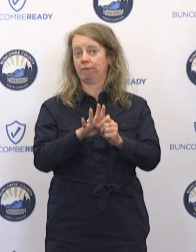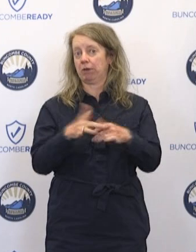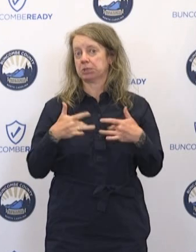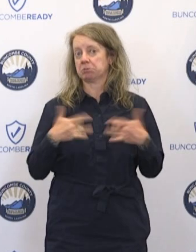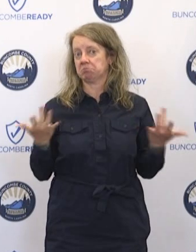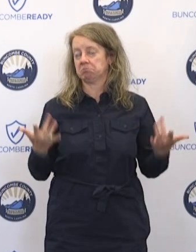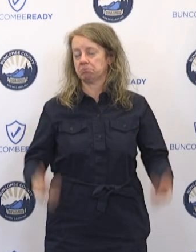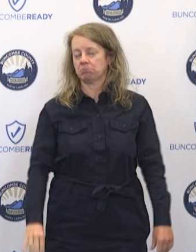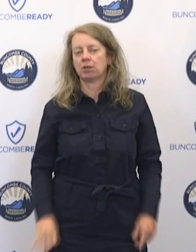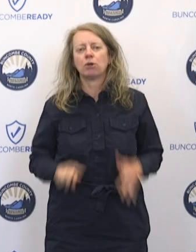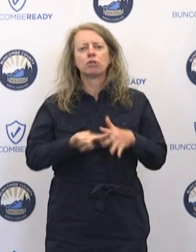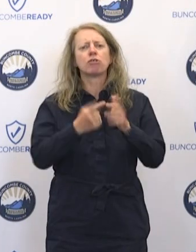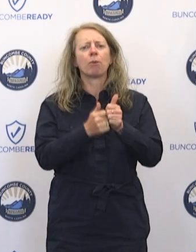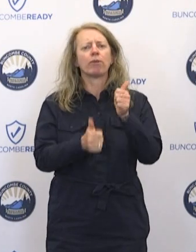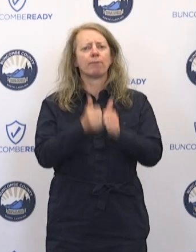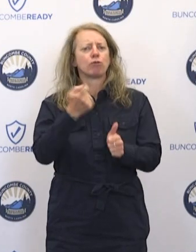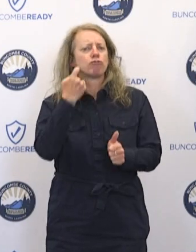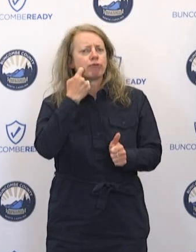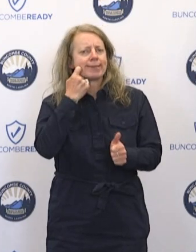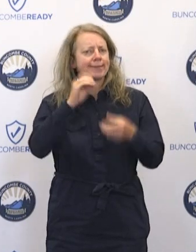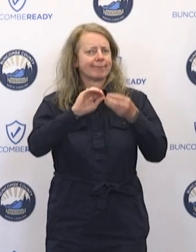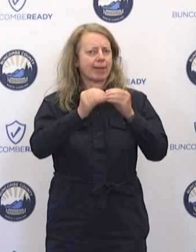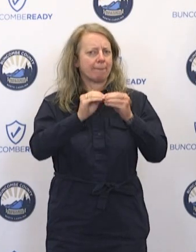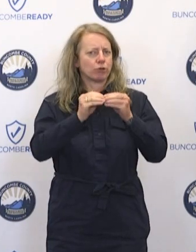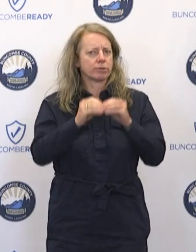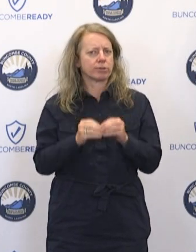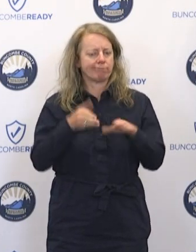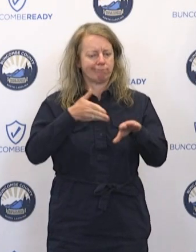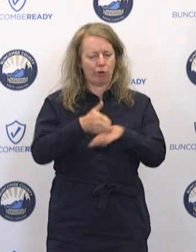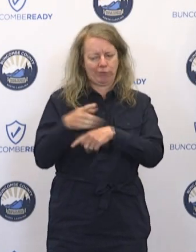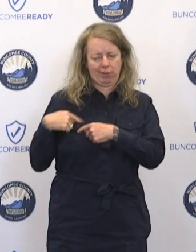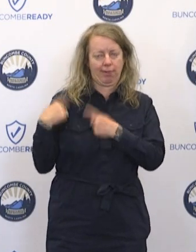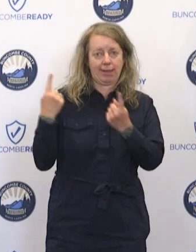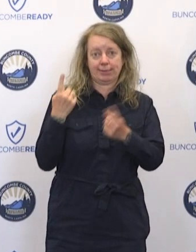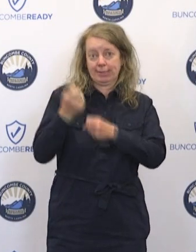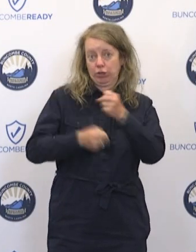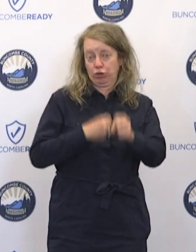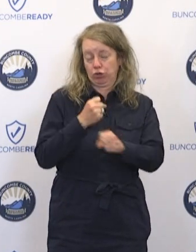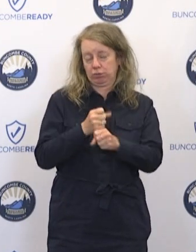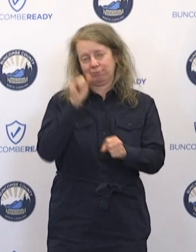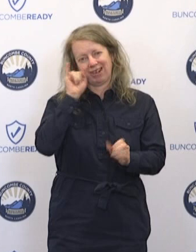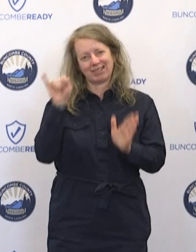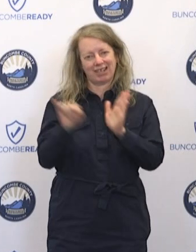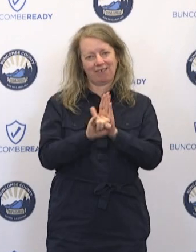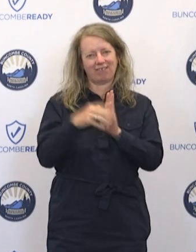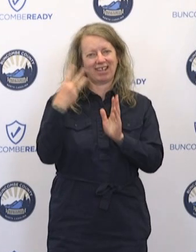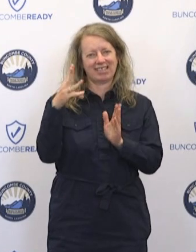Let's start with our latest indicators. Over the last year, we have identified